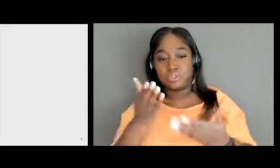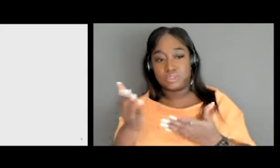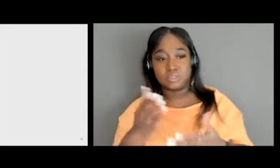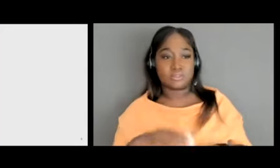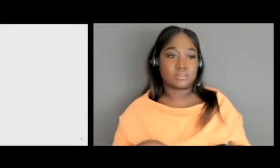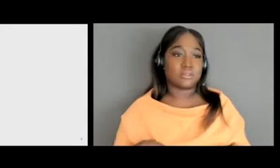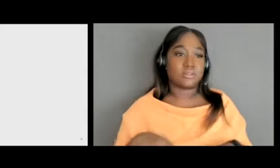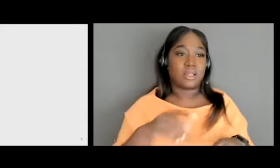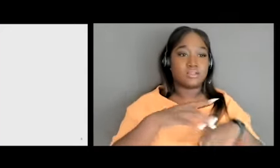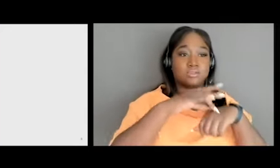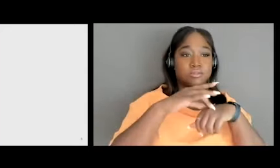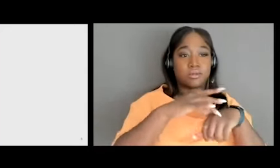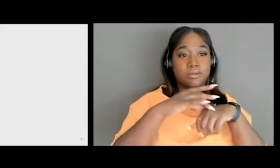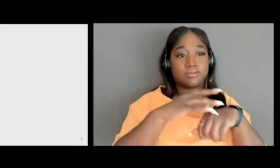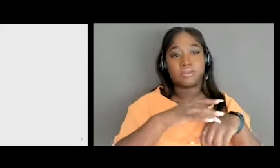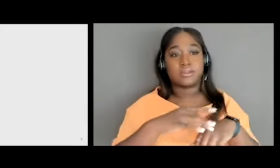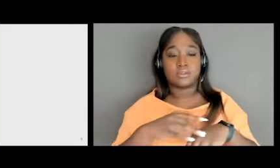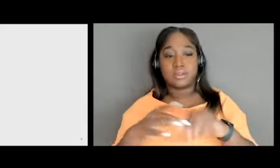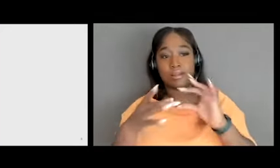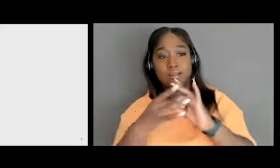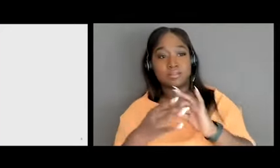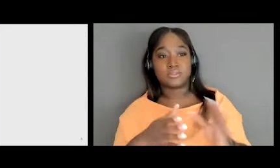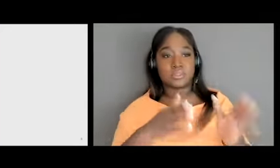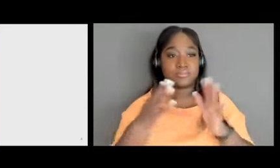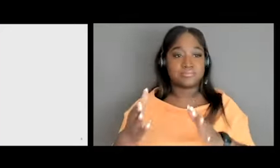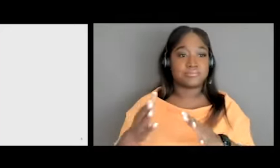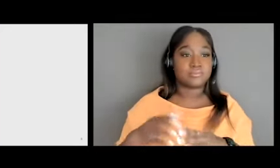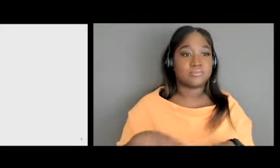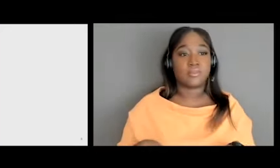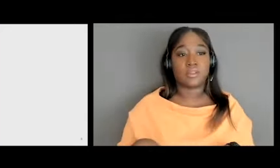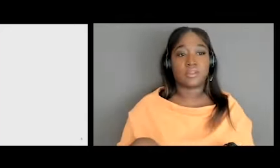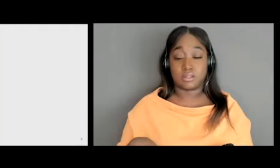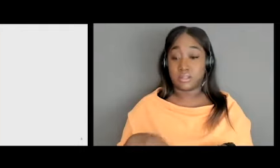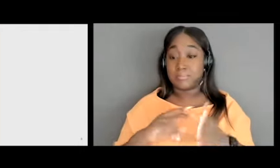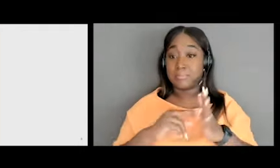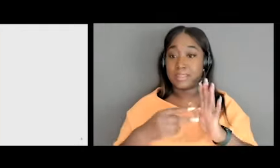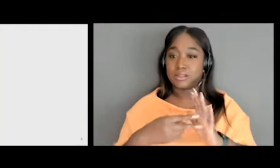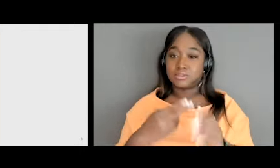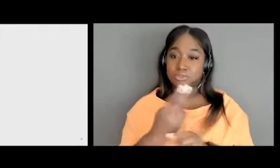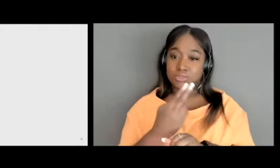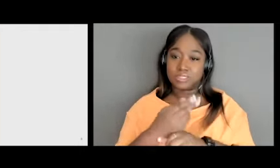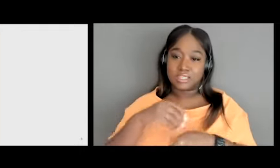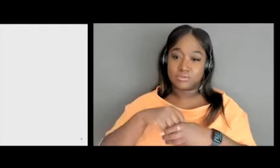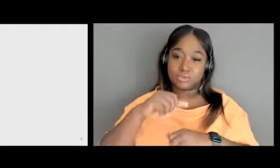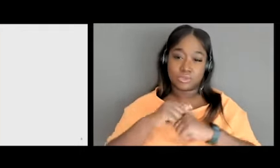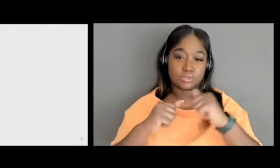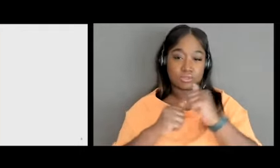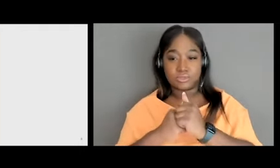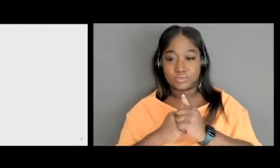Geographic connectivity, so then you're actually using the infrastructure on the ground to assess